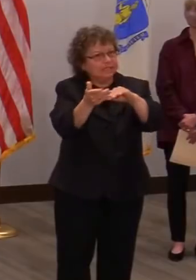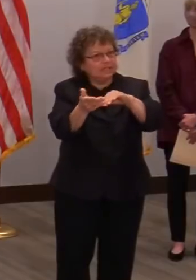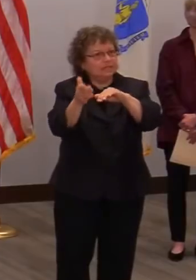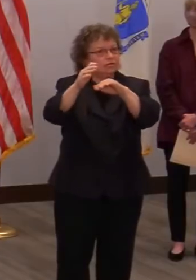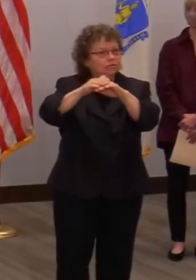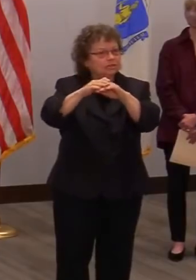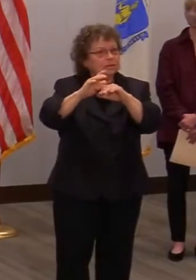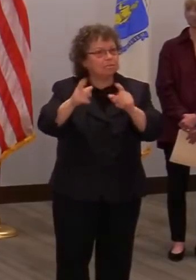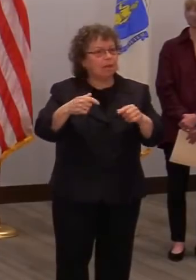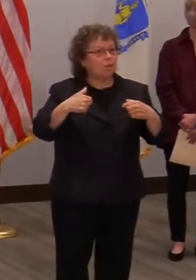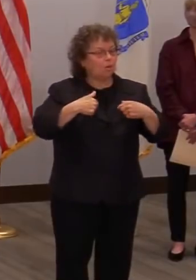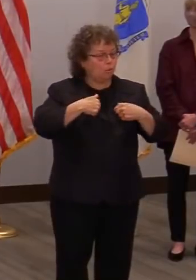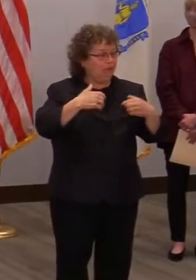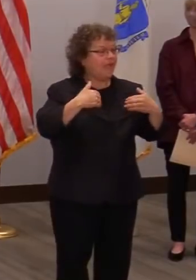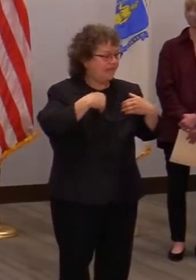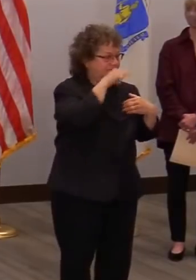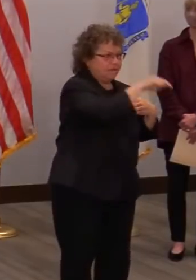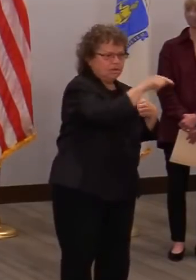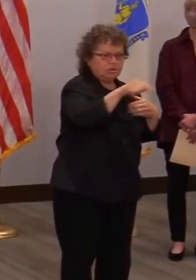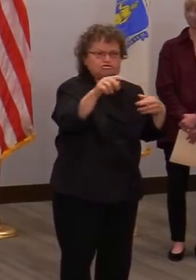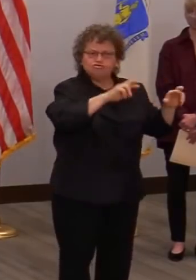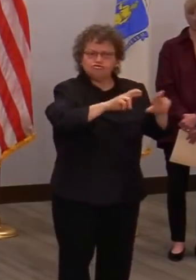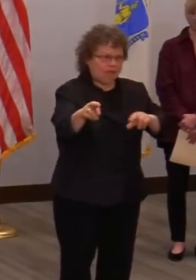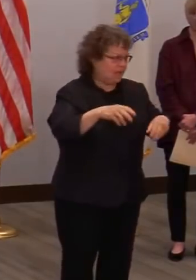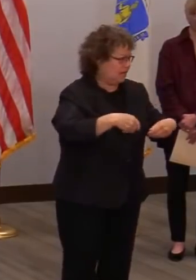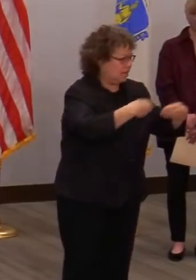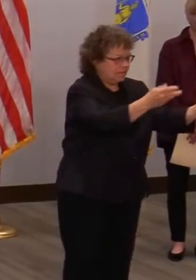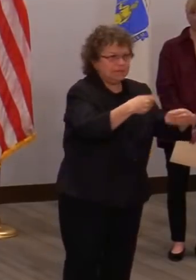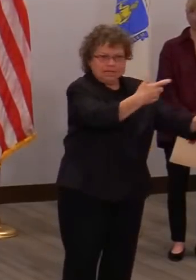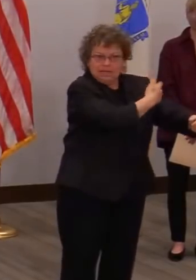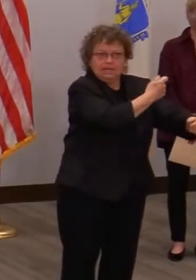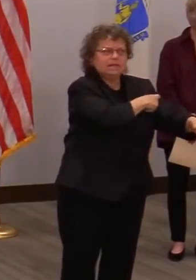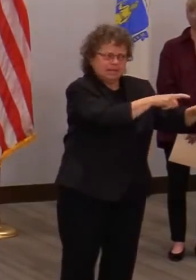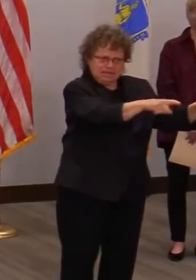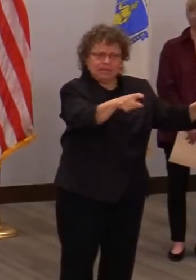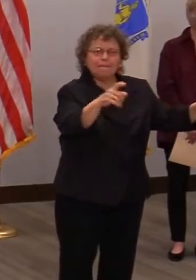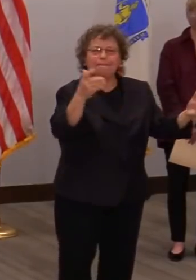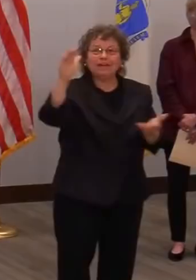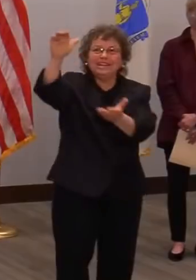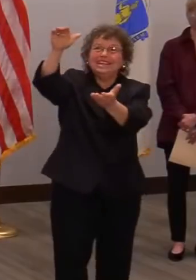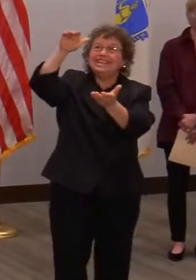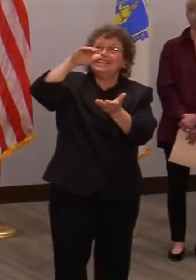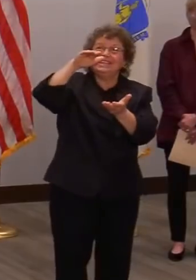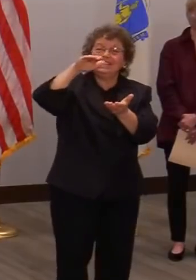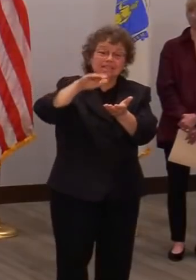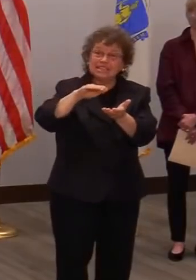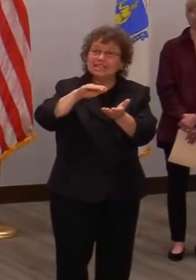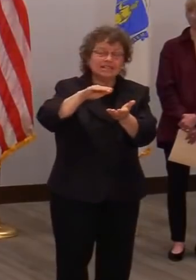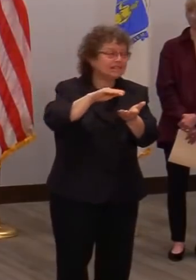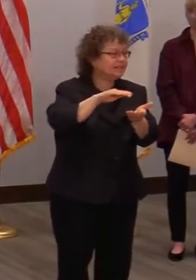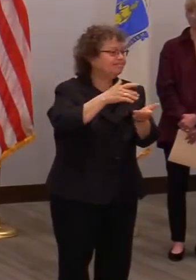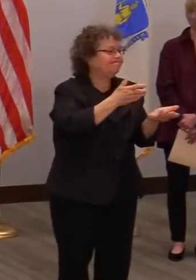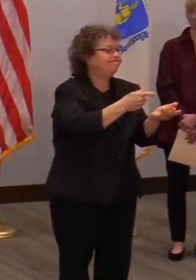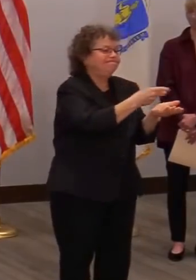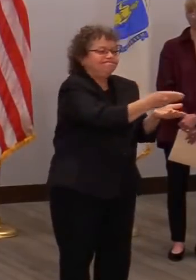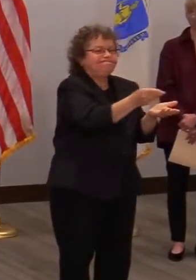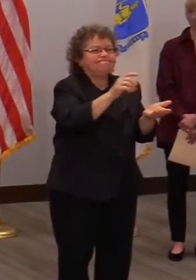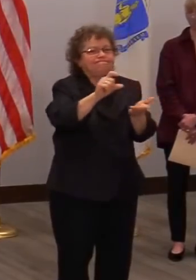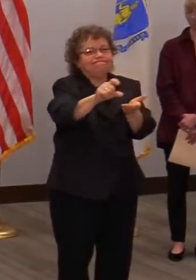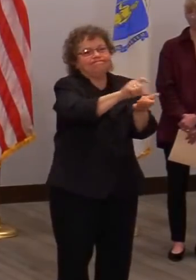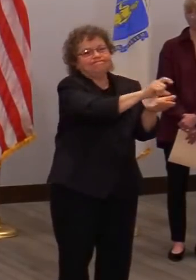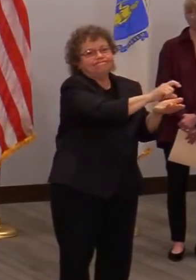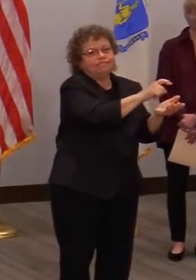capacity to administer doses remains much greater than the number of doses we get each week. For people who become